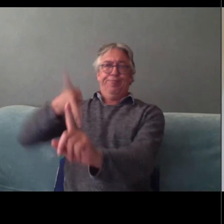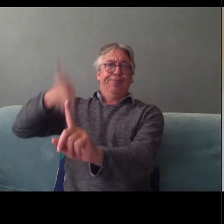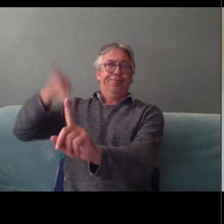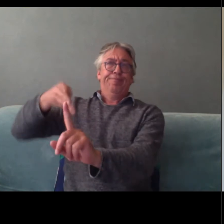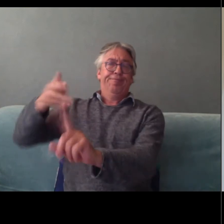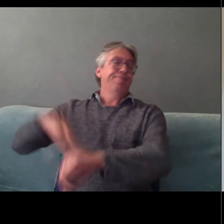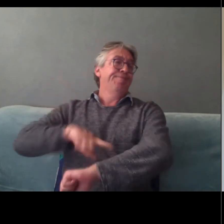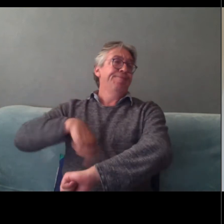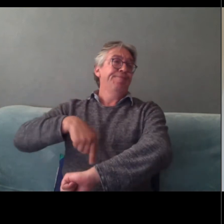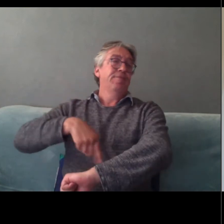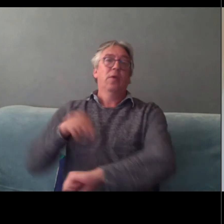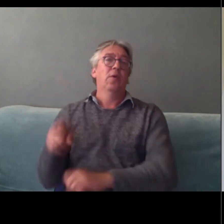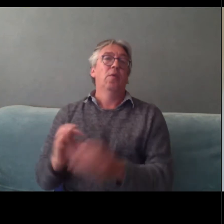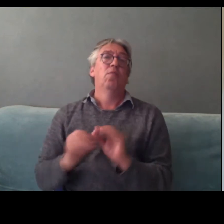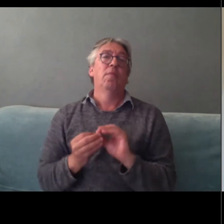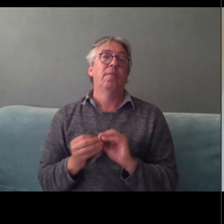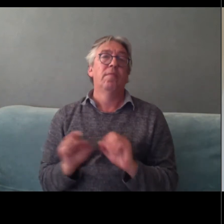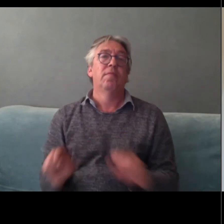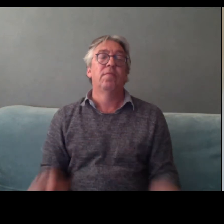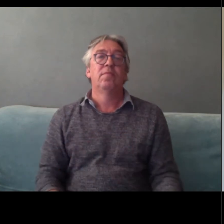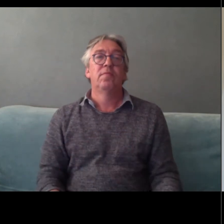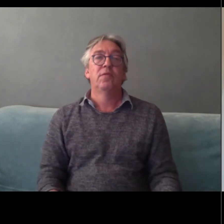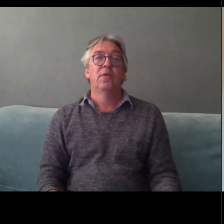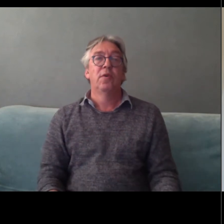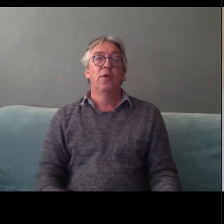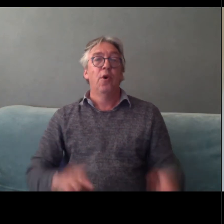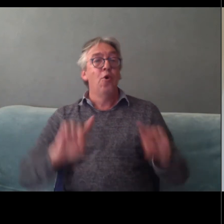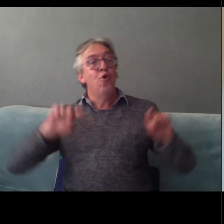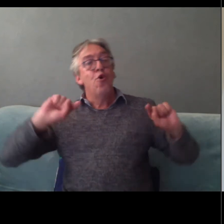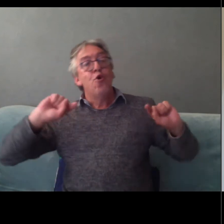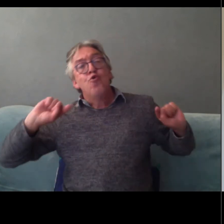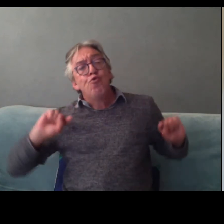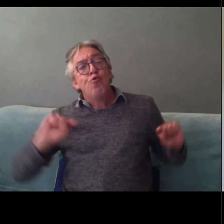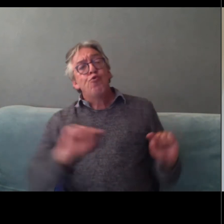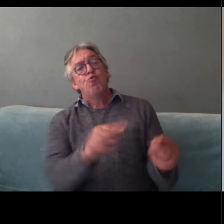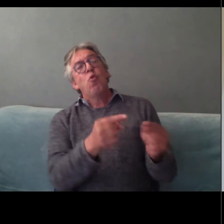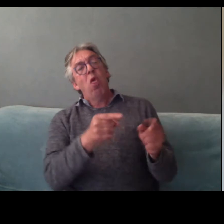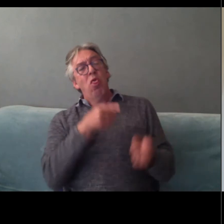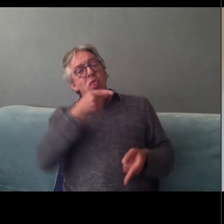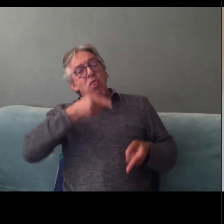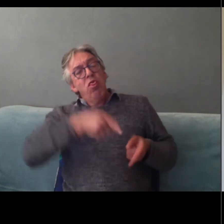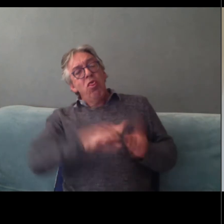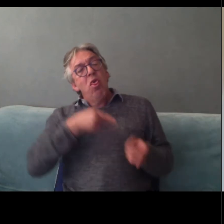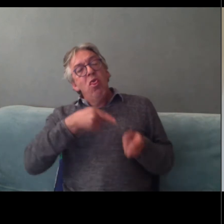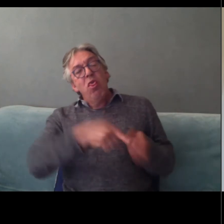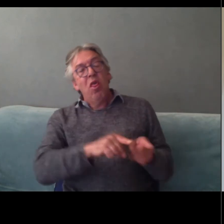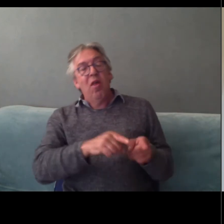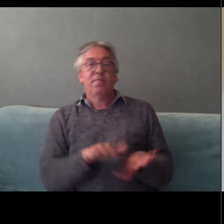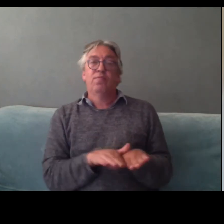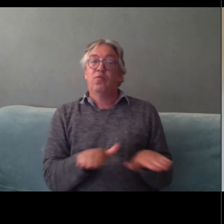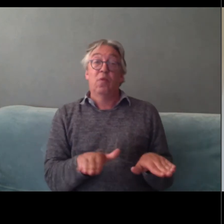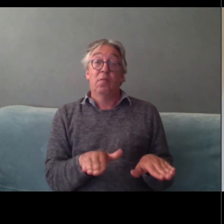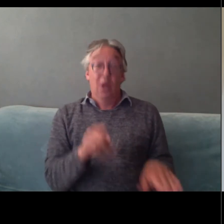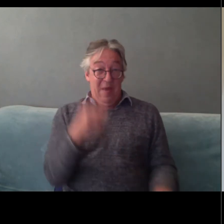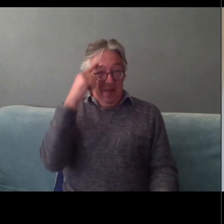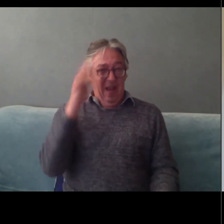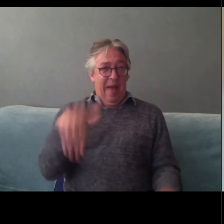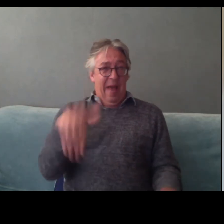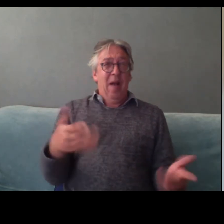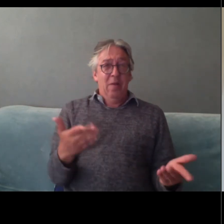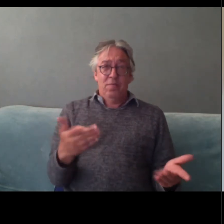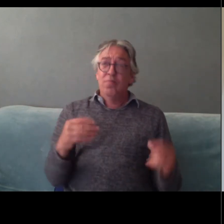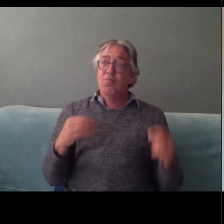It shouldn't subject people to cruel, inhuman and degrading treatment. It seems obvious, but many assessment processes appear to do that and cause